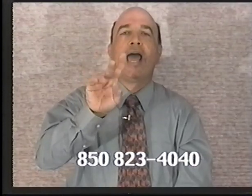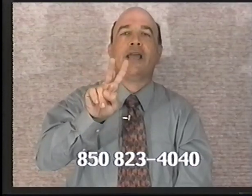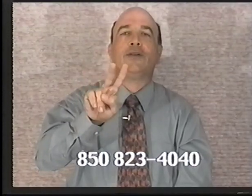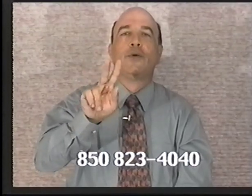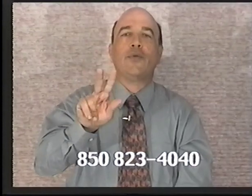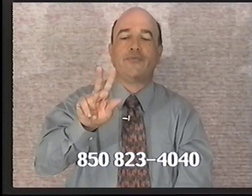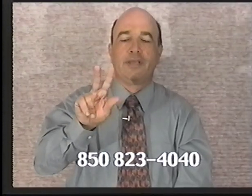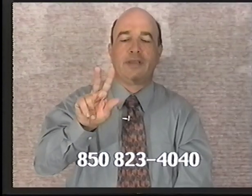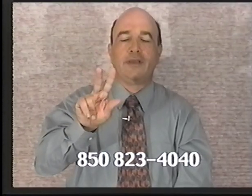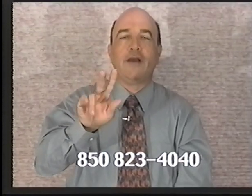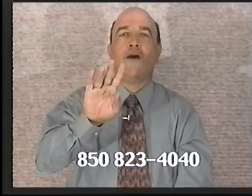823